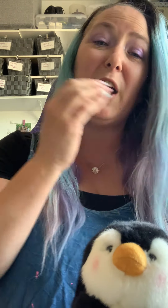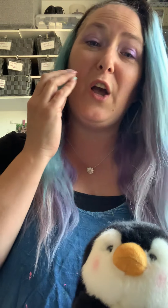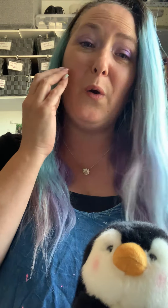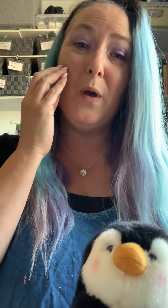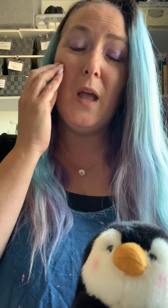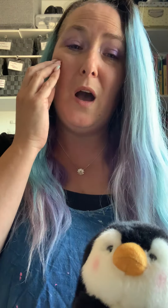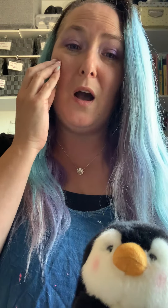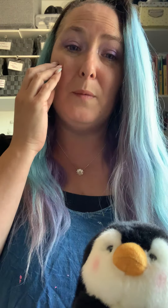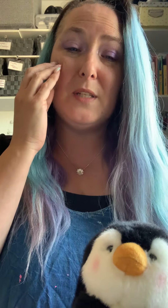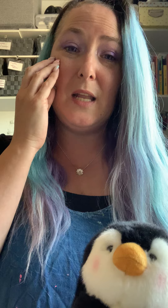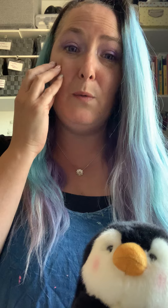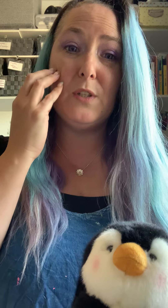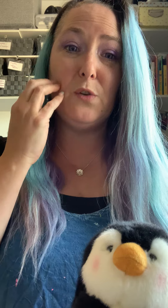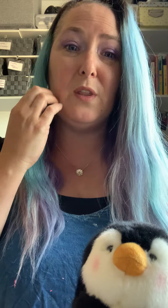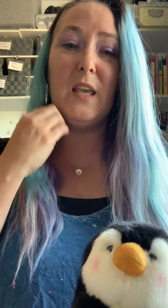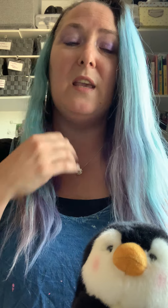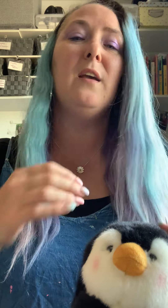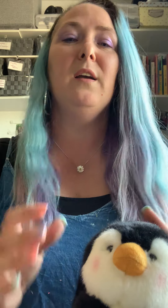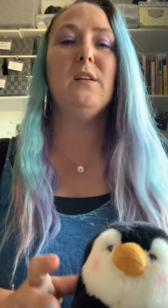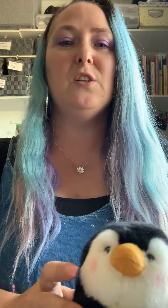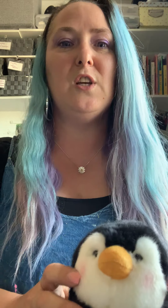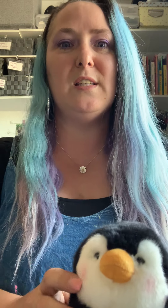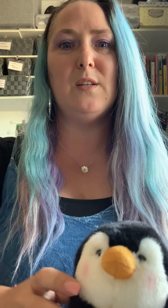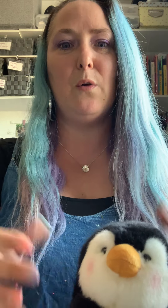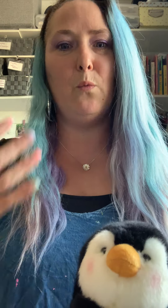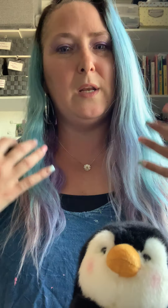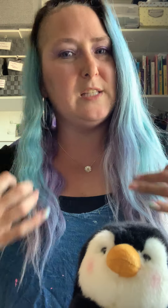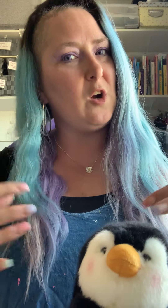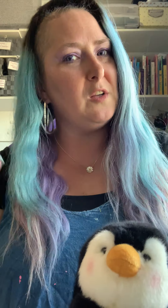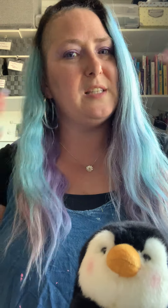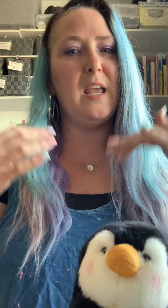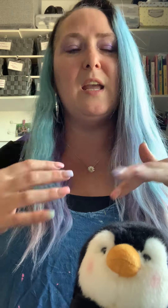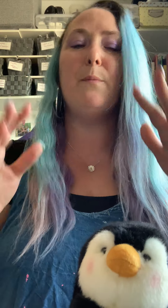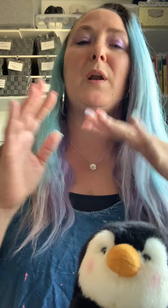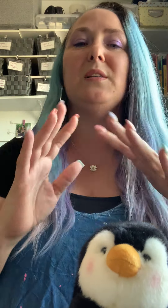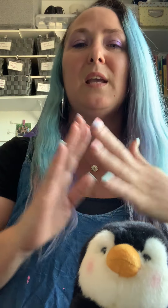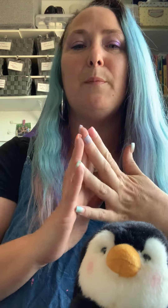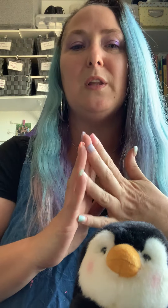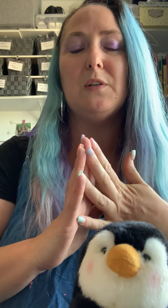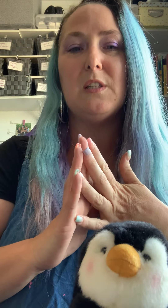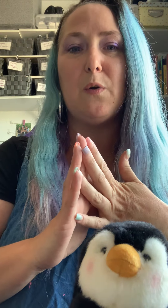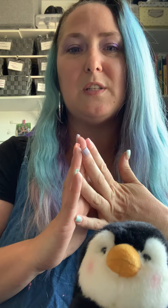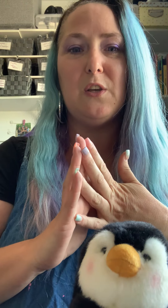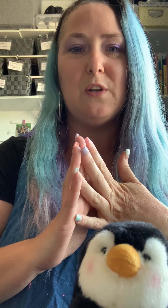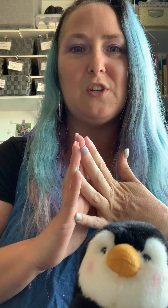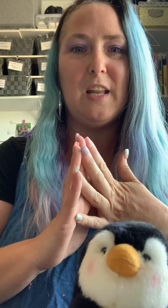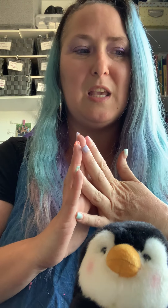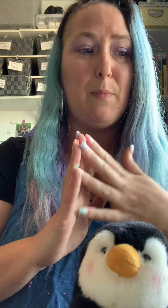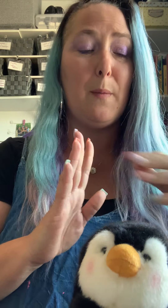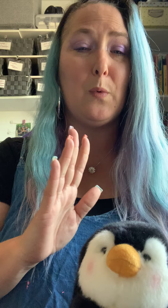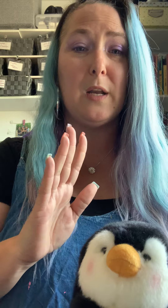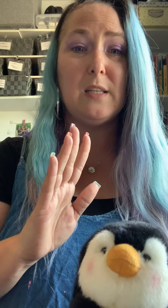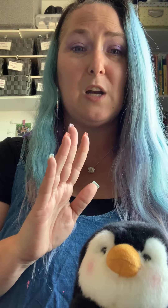echo. Today we'll do the just, we just all say it, but I'll say them a little slower so you can try to keep up. We're gonna start